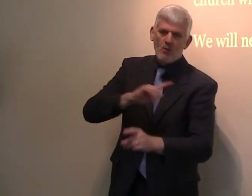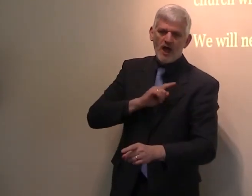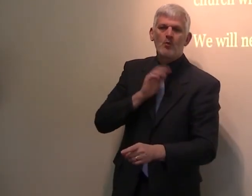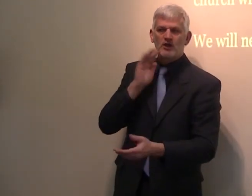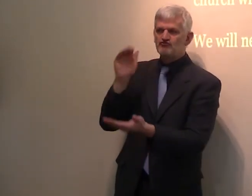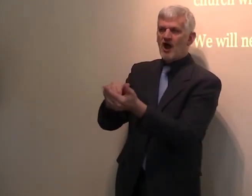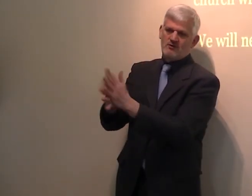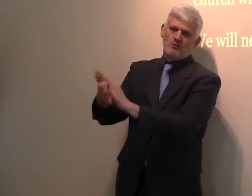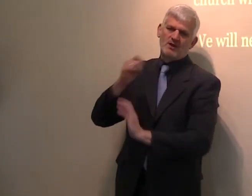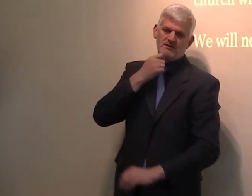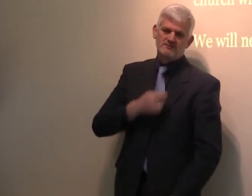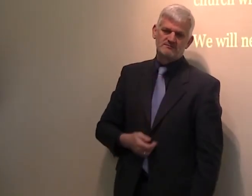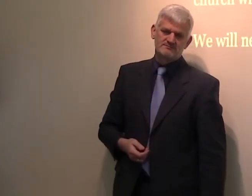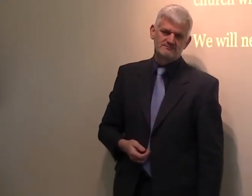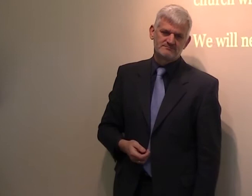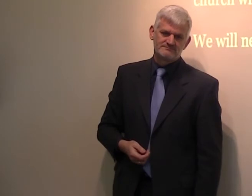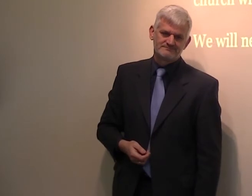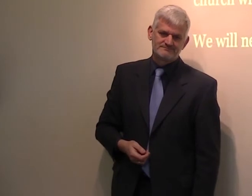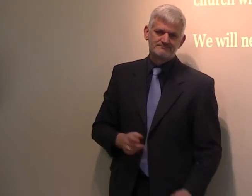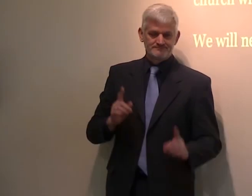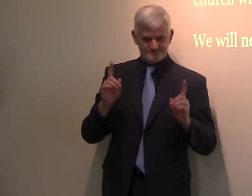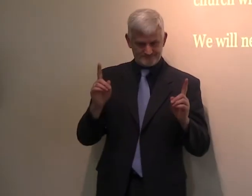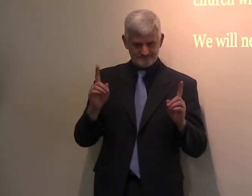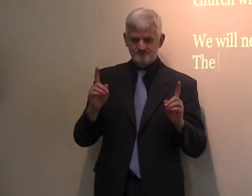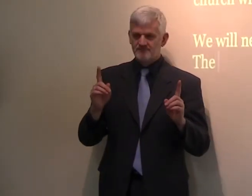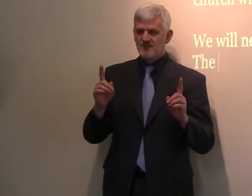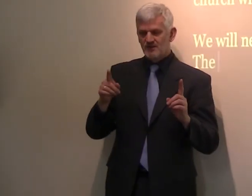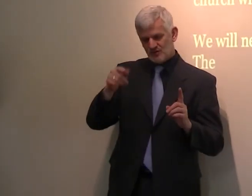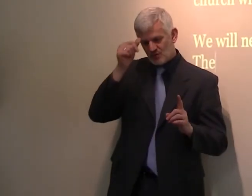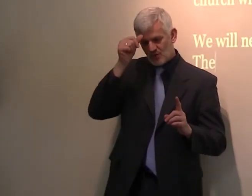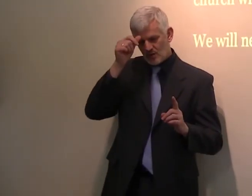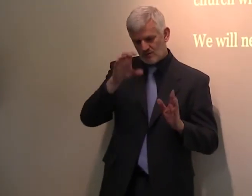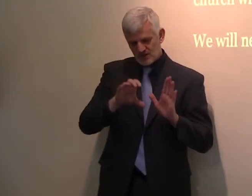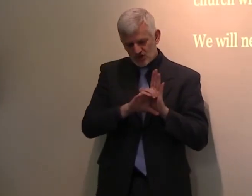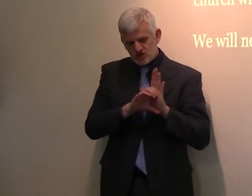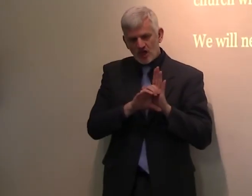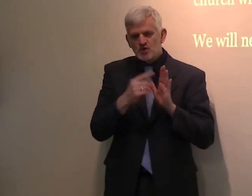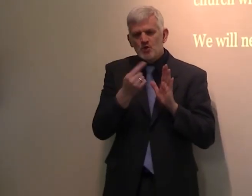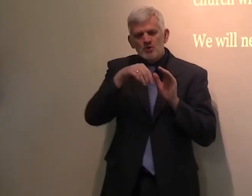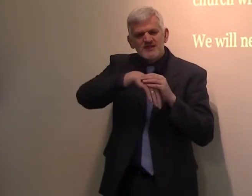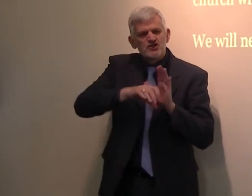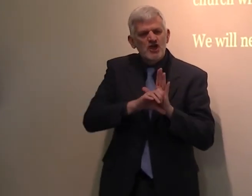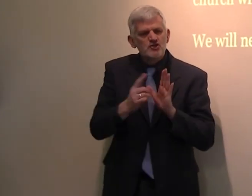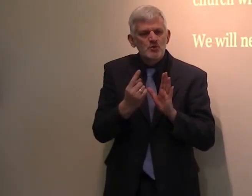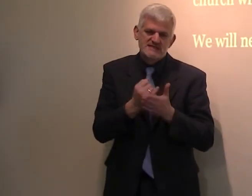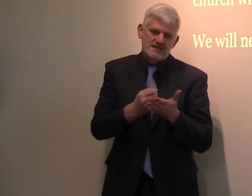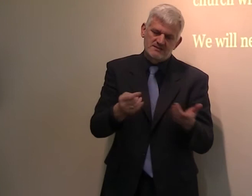Why? Church is made of sinners. But believe me, the day will come where the church will be irreproachable. Blameless.